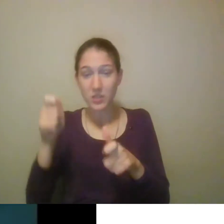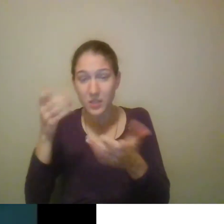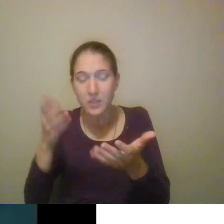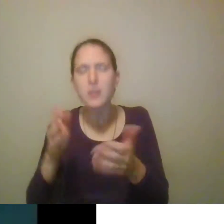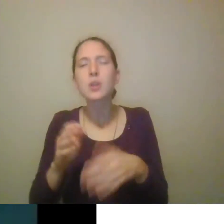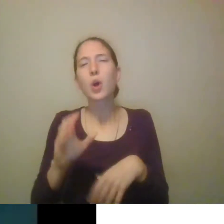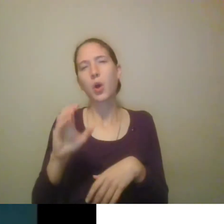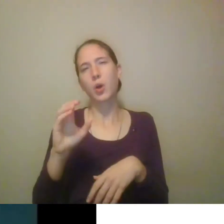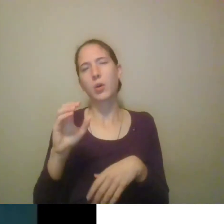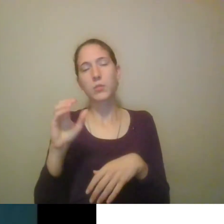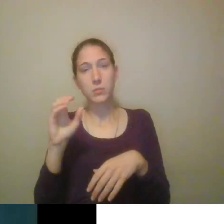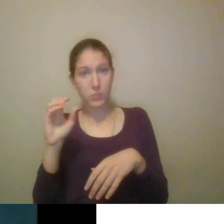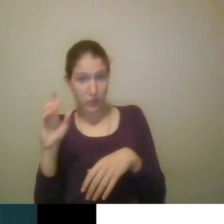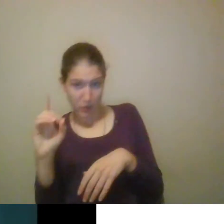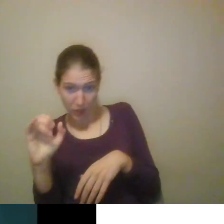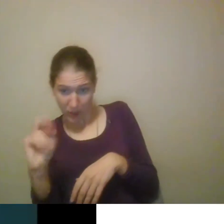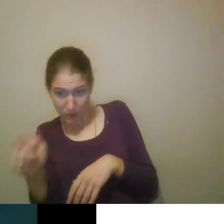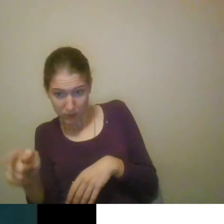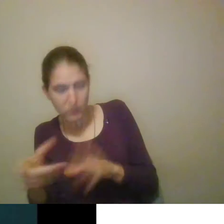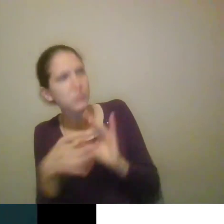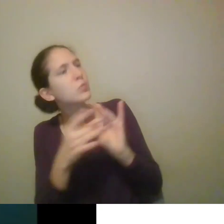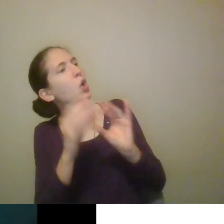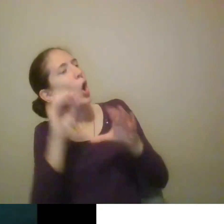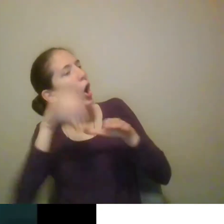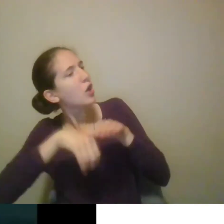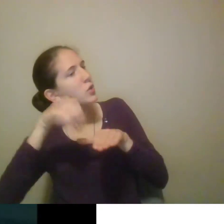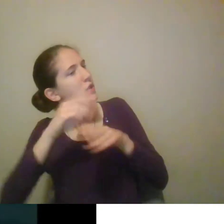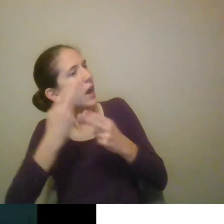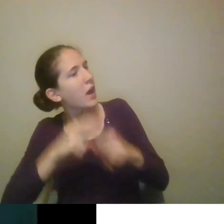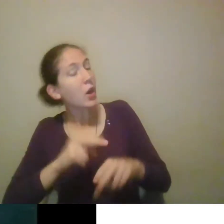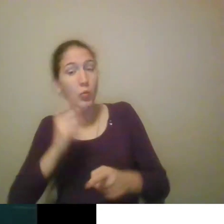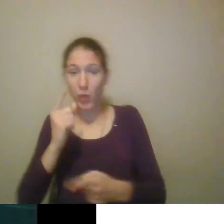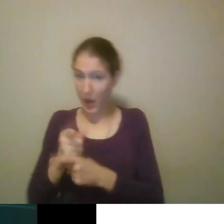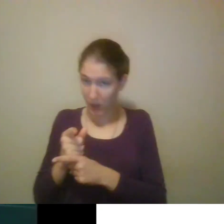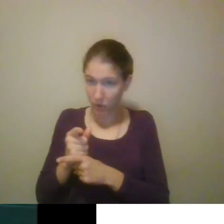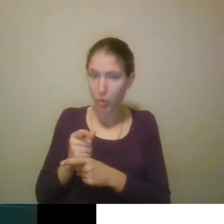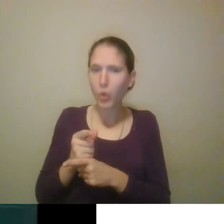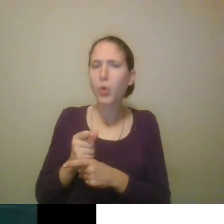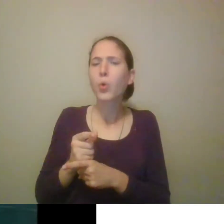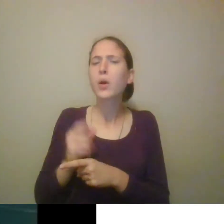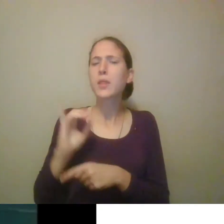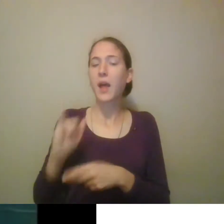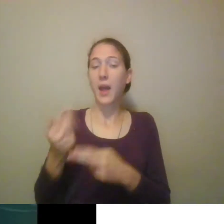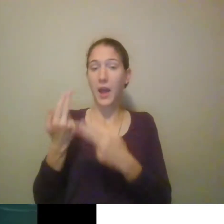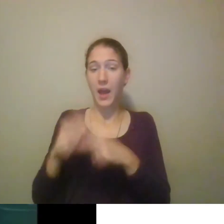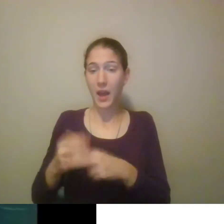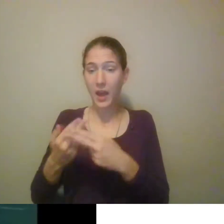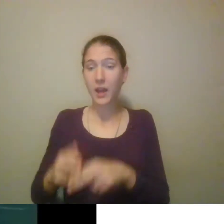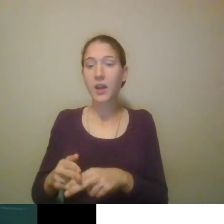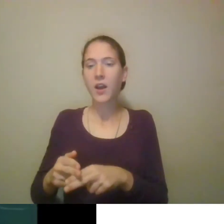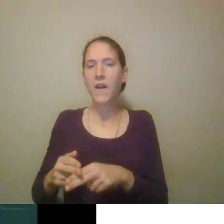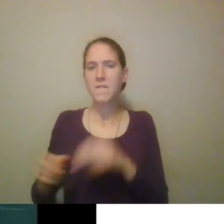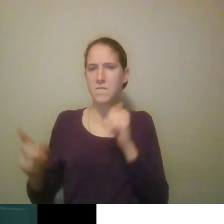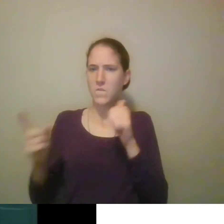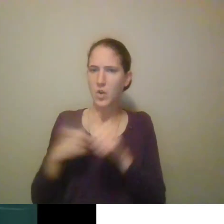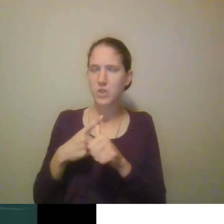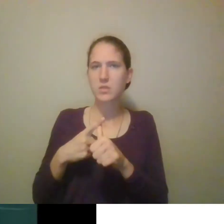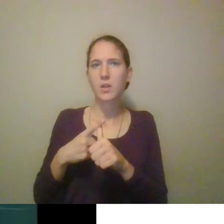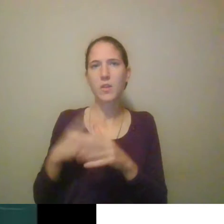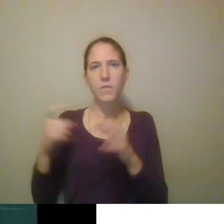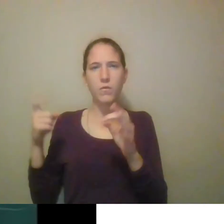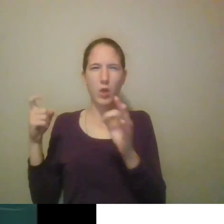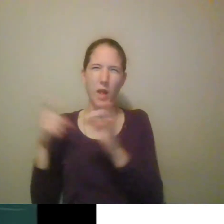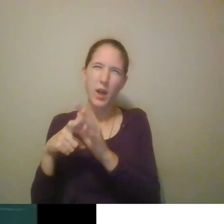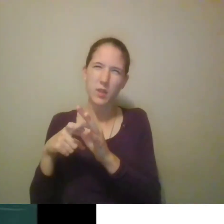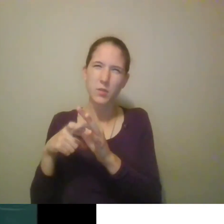egg. All right, so that when an ostrich egg is the very first fertilized, when it first becomes fertilized, which means it gets both sets of